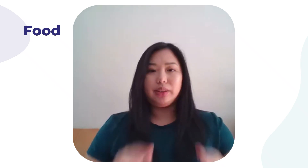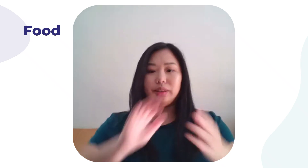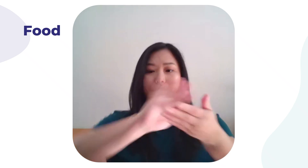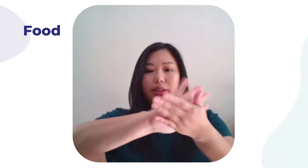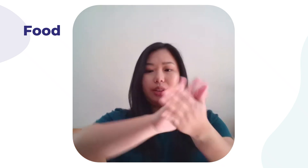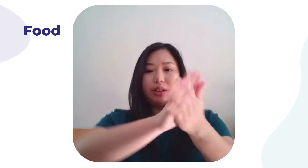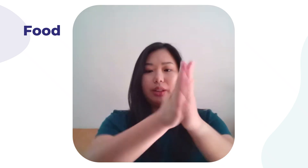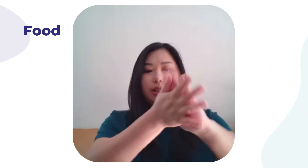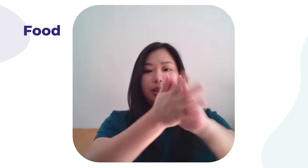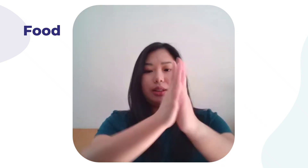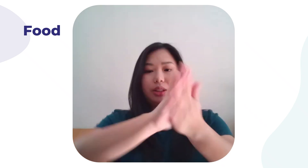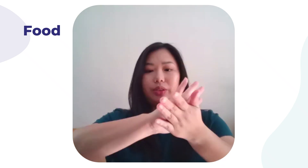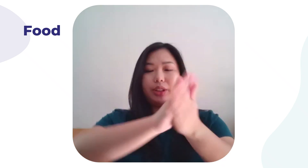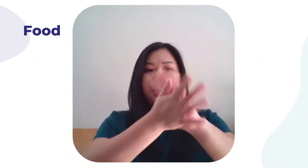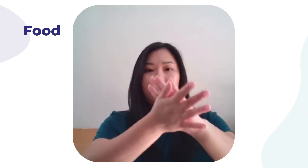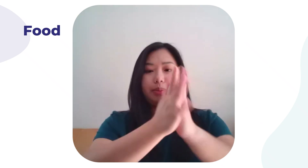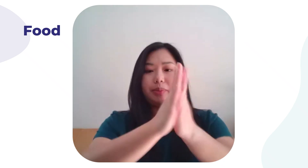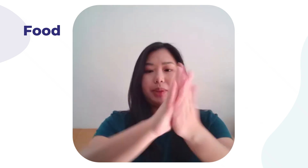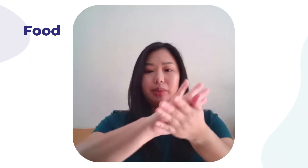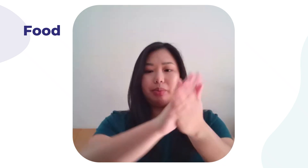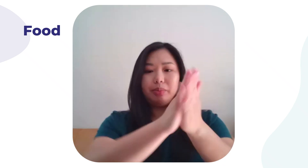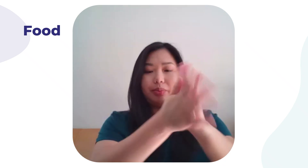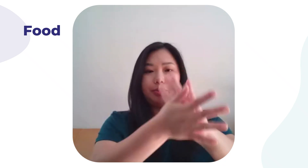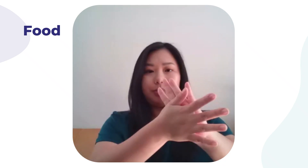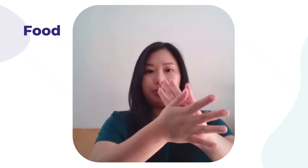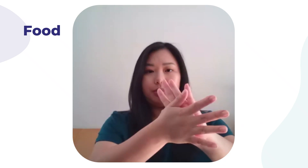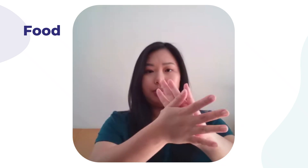Cheese, twist your palms.